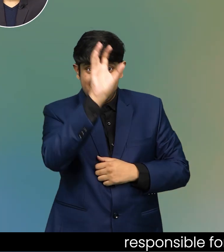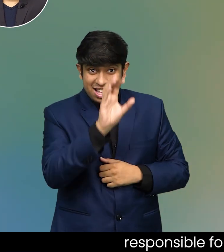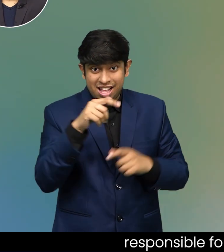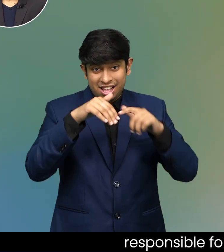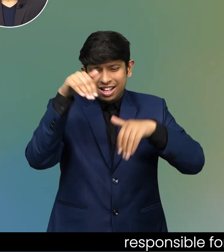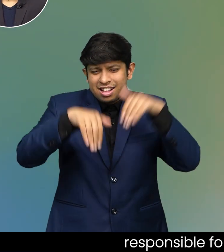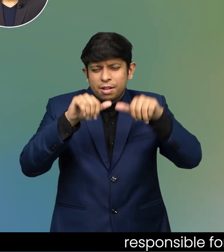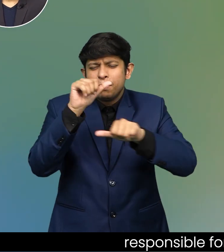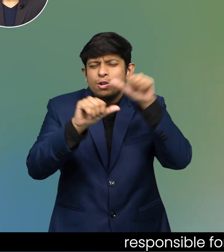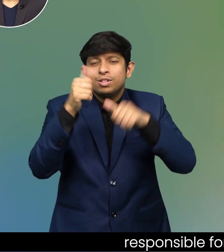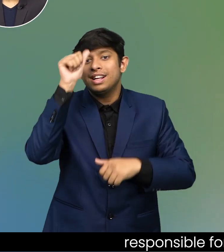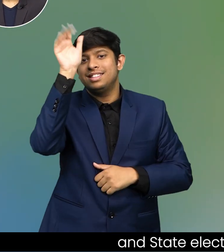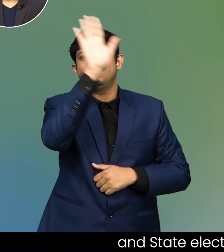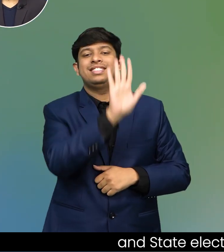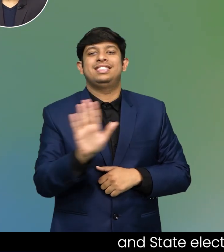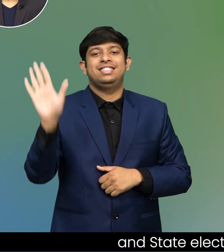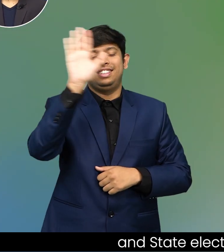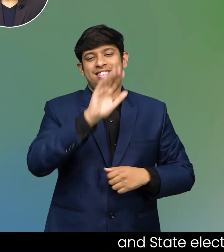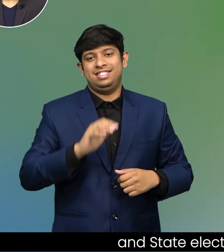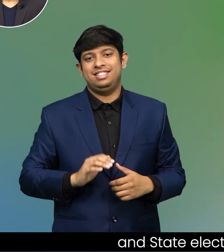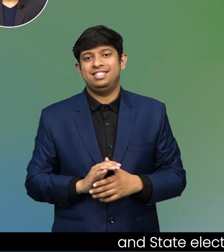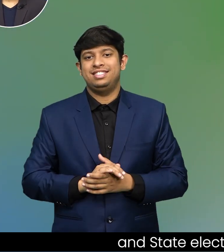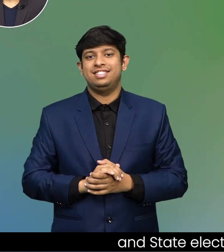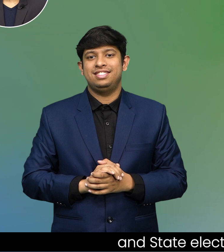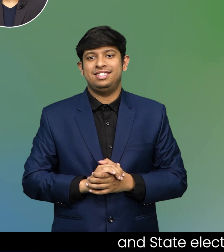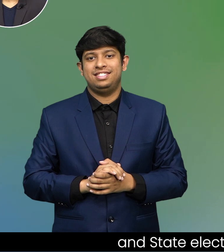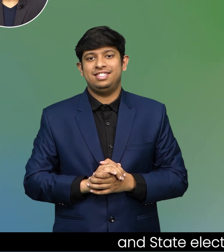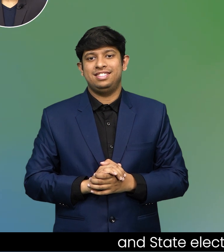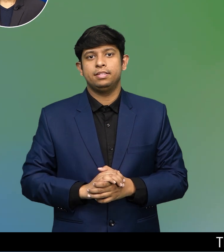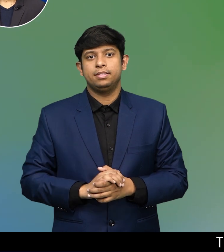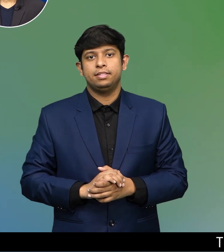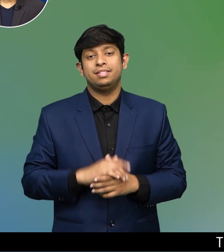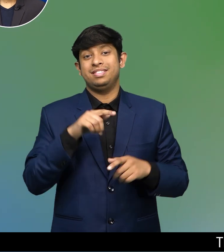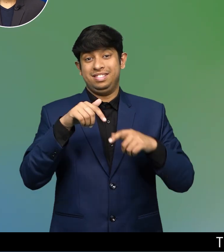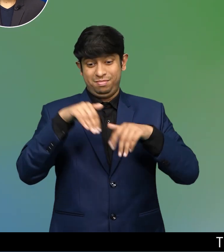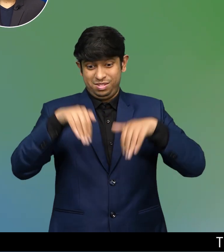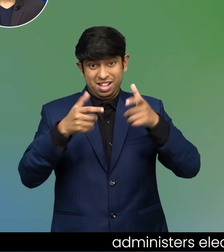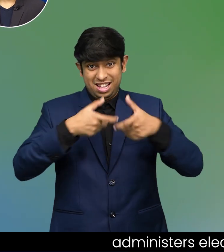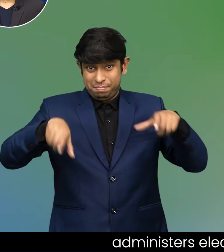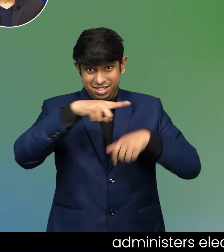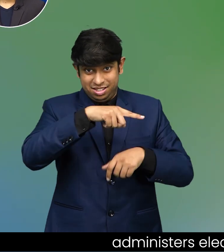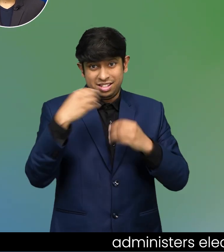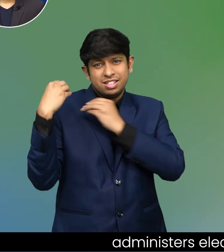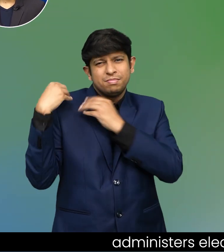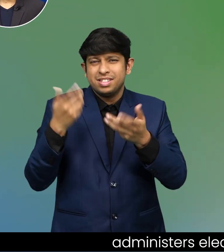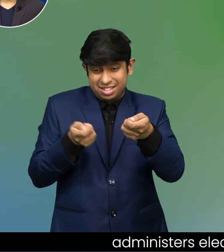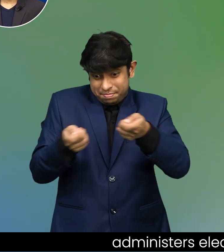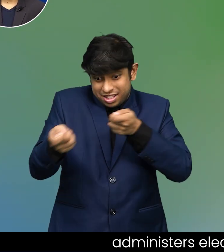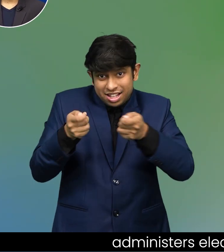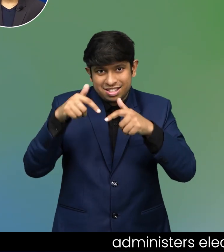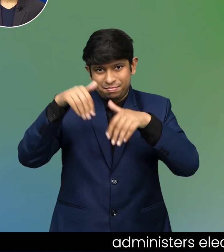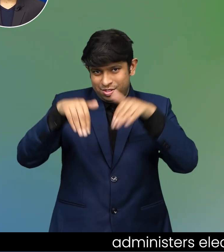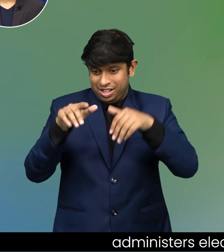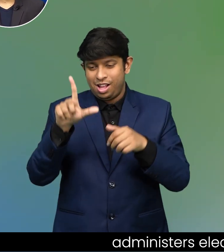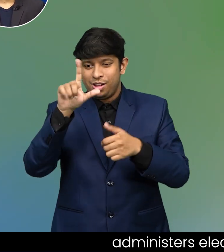for administering union and state election processes in India. The body administers